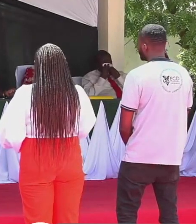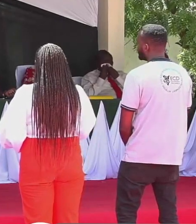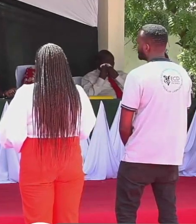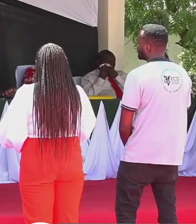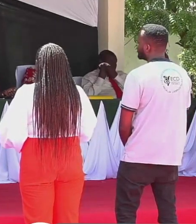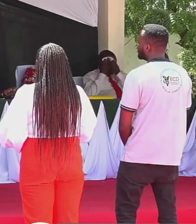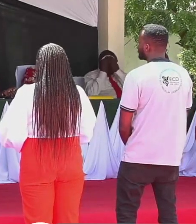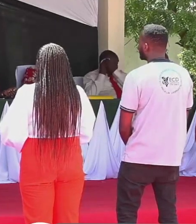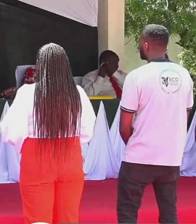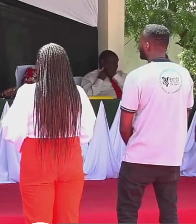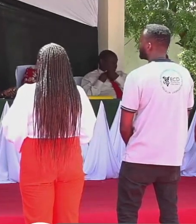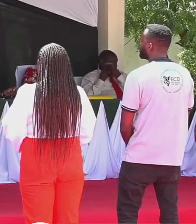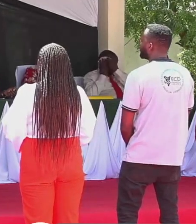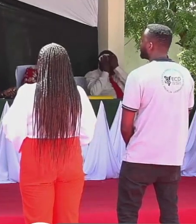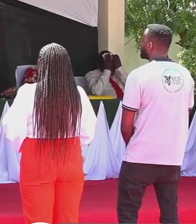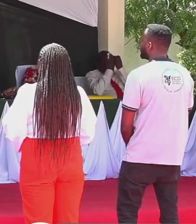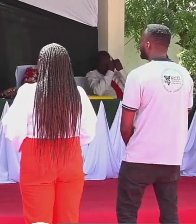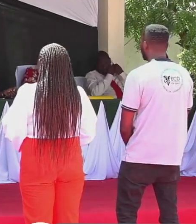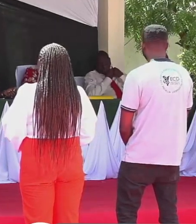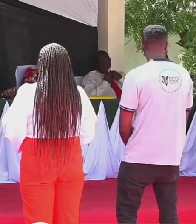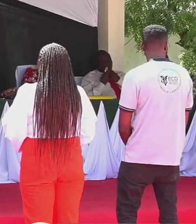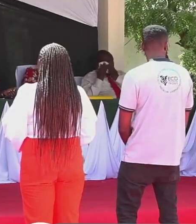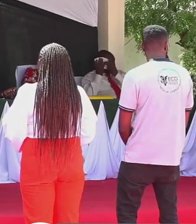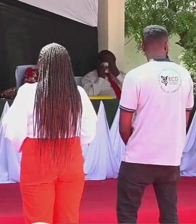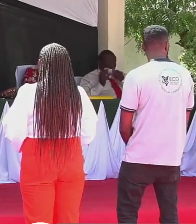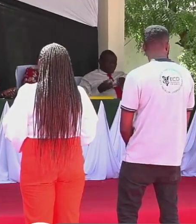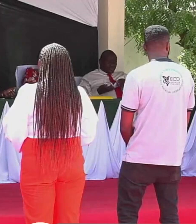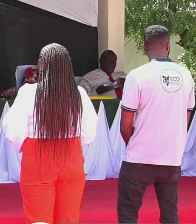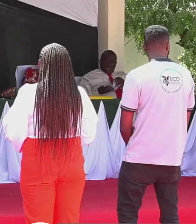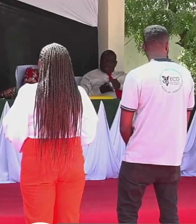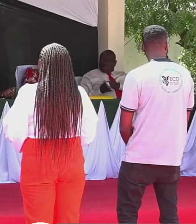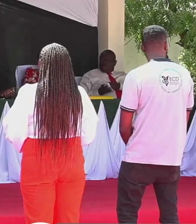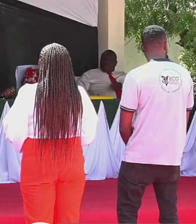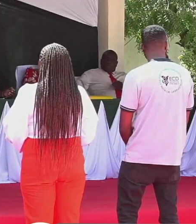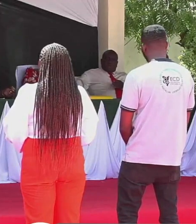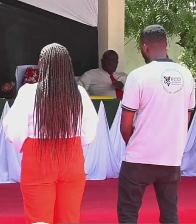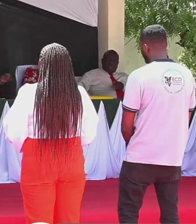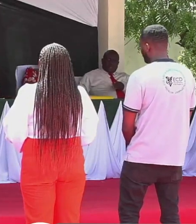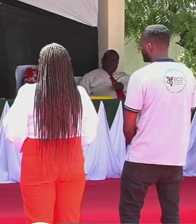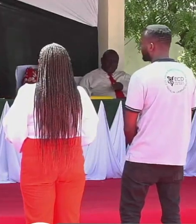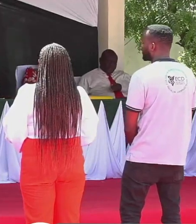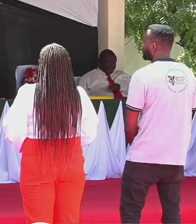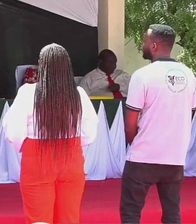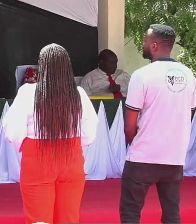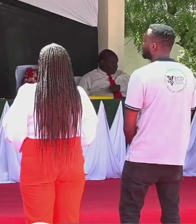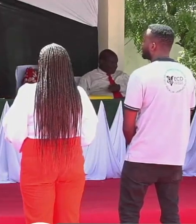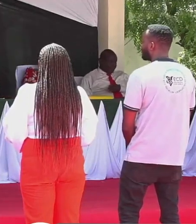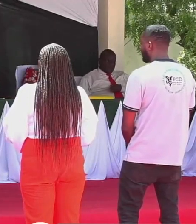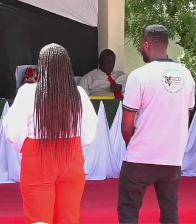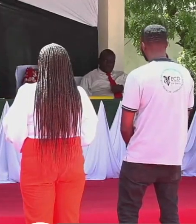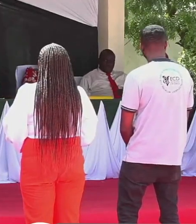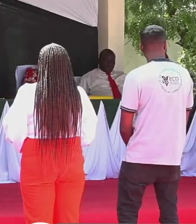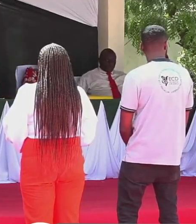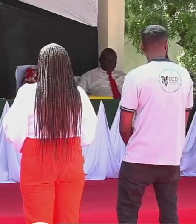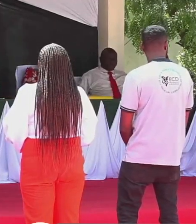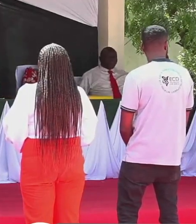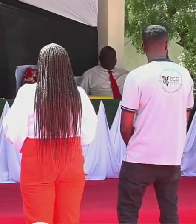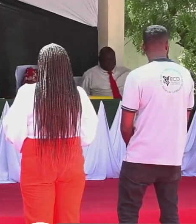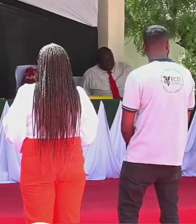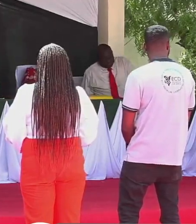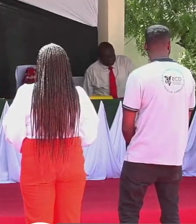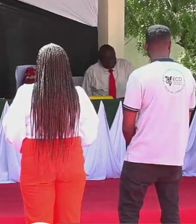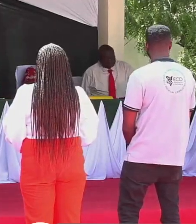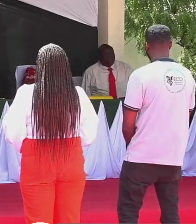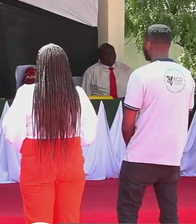have Sally. Sally is our programs liaisons officer, and that is why the team from the county have been working with